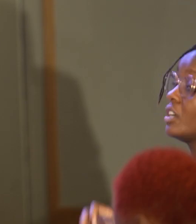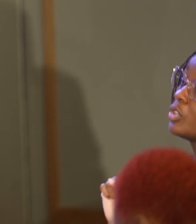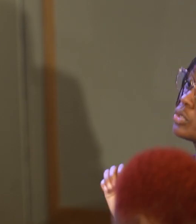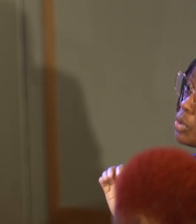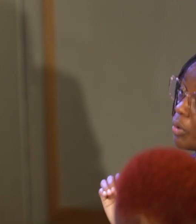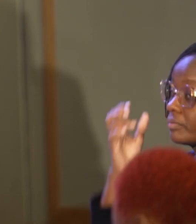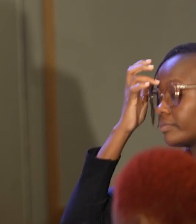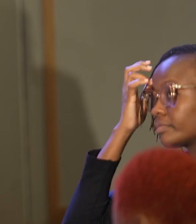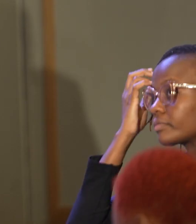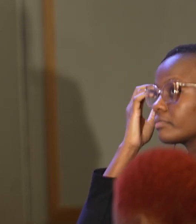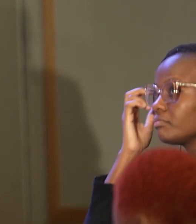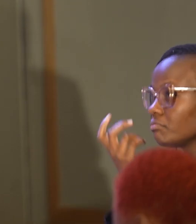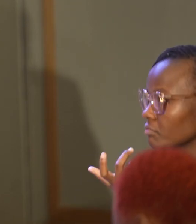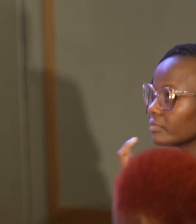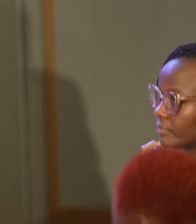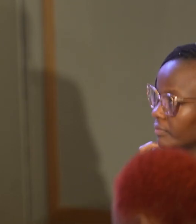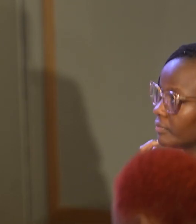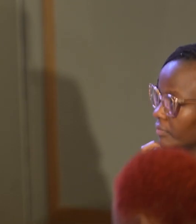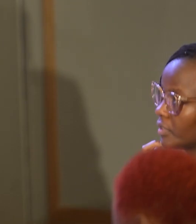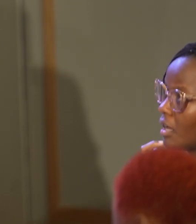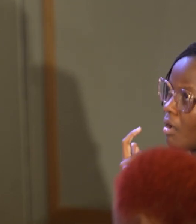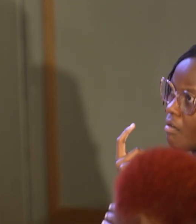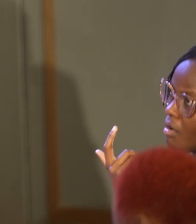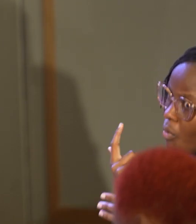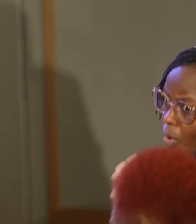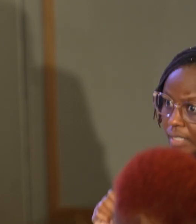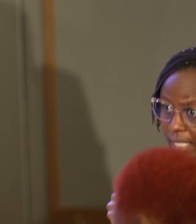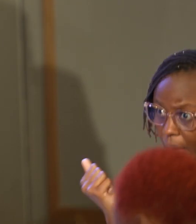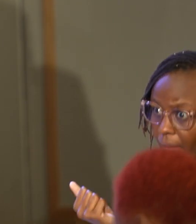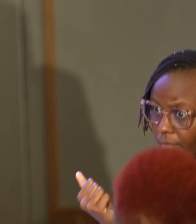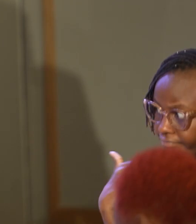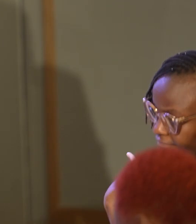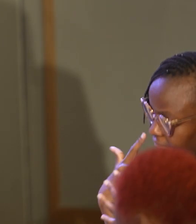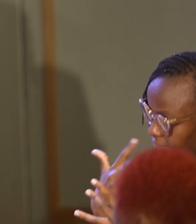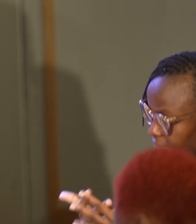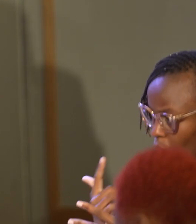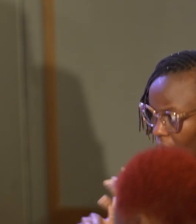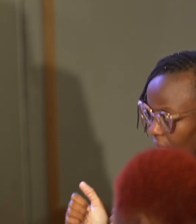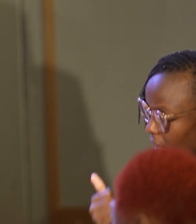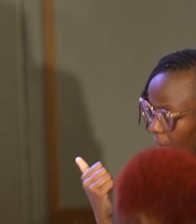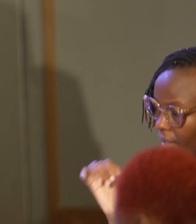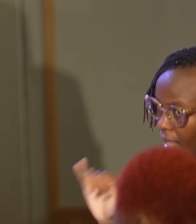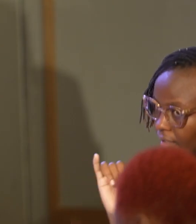So what has taken place, and this is an update, is that